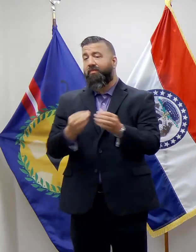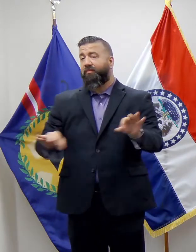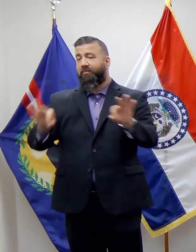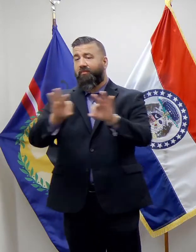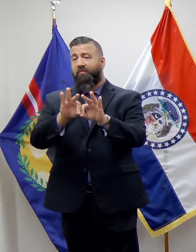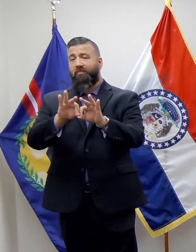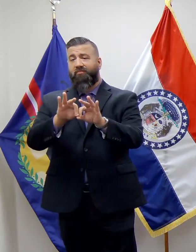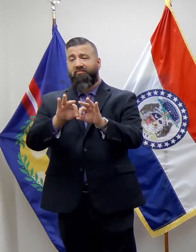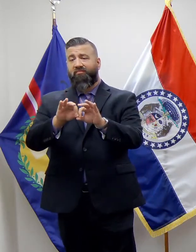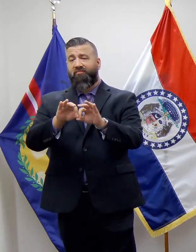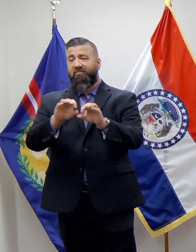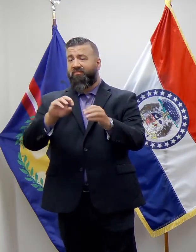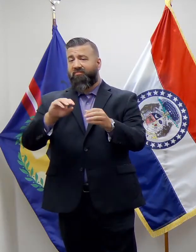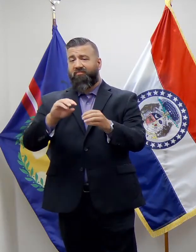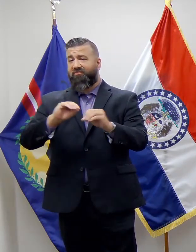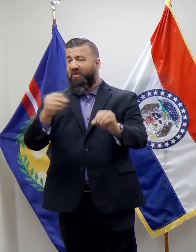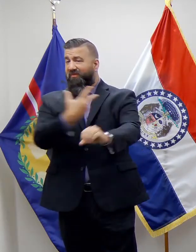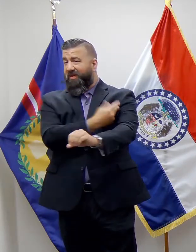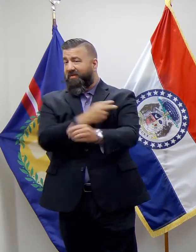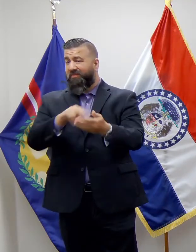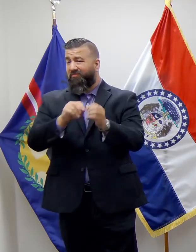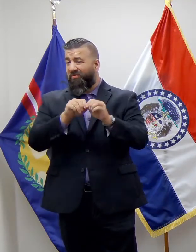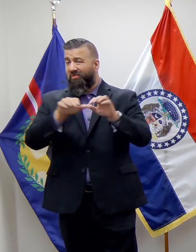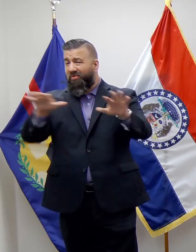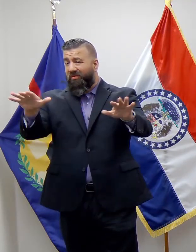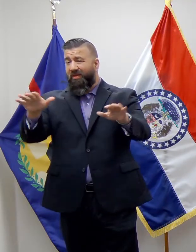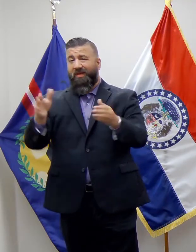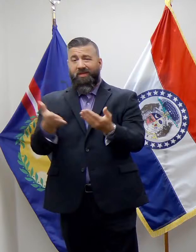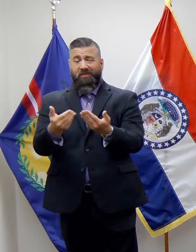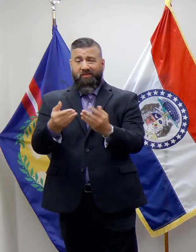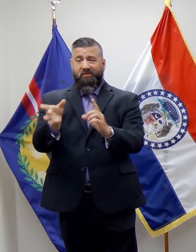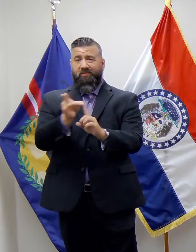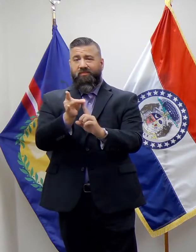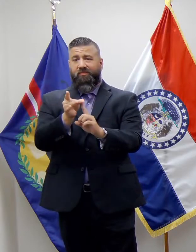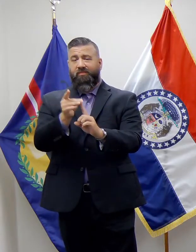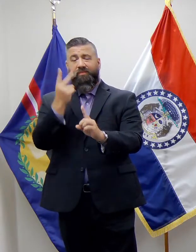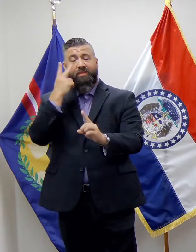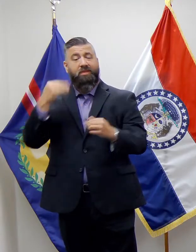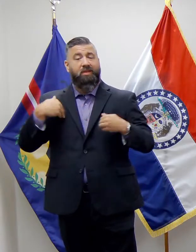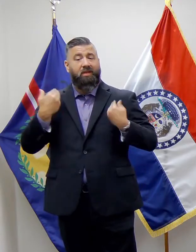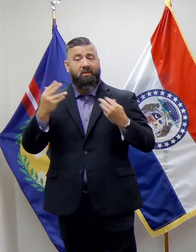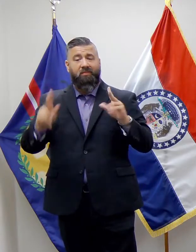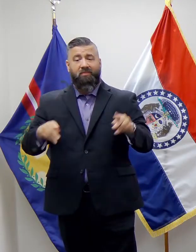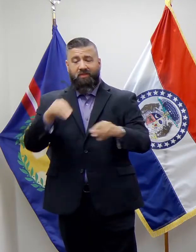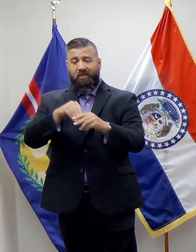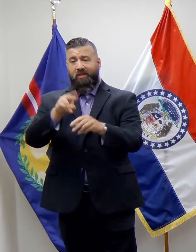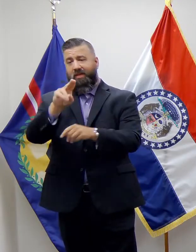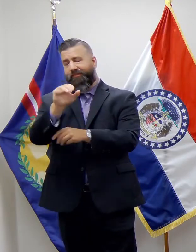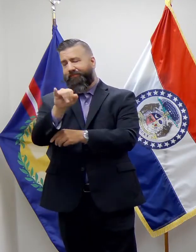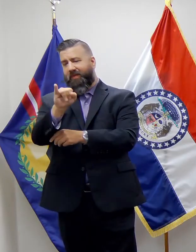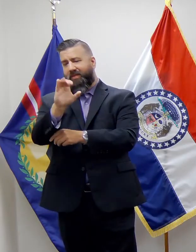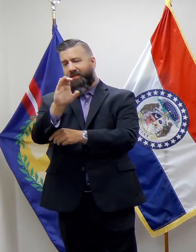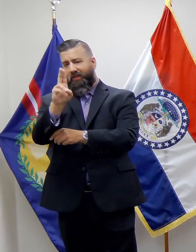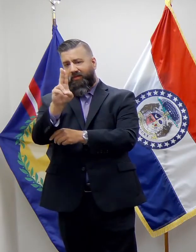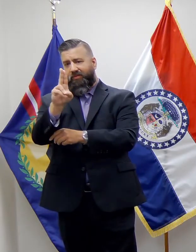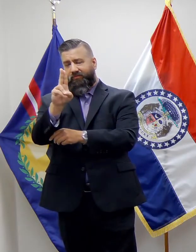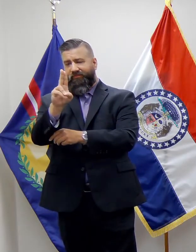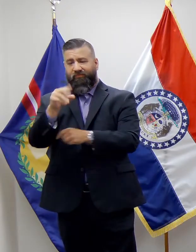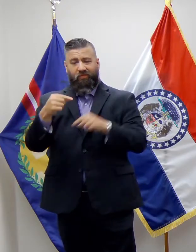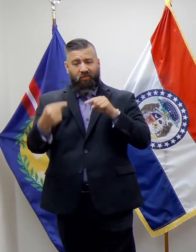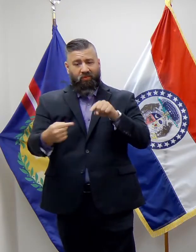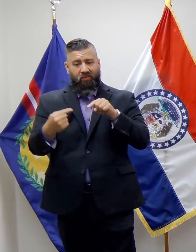get the vaccine. We are seeing younger people in our ICUs battling COVID-19. In